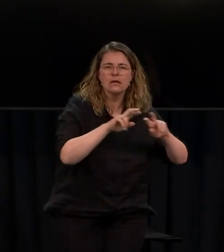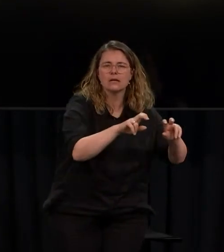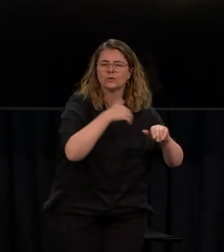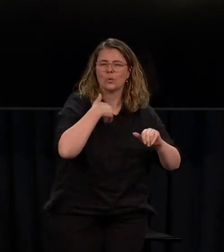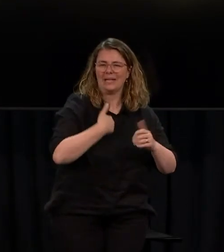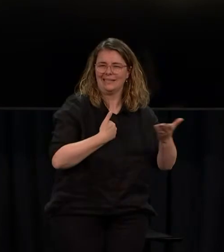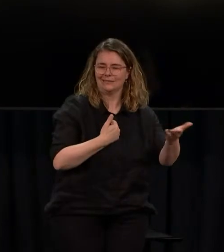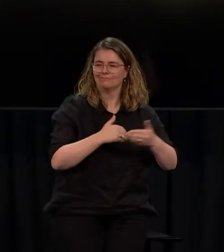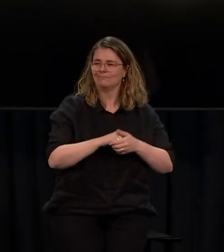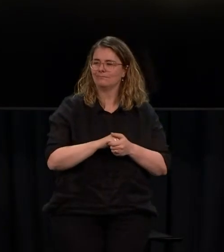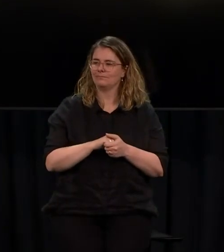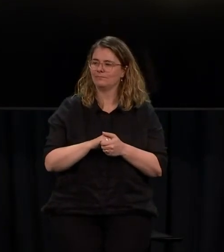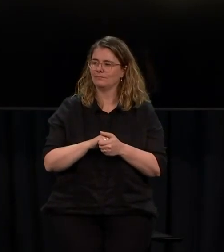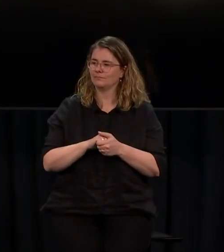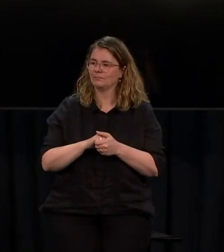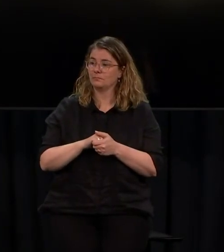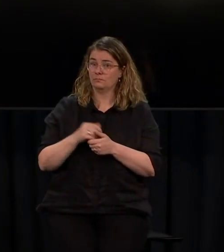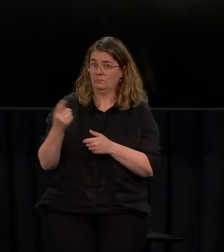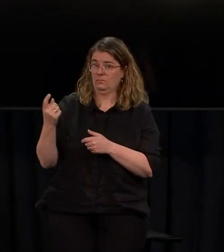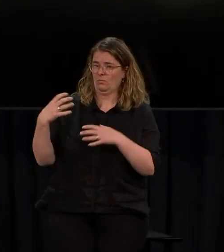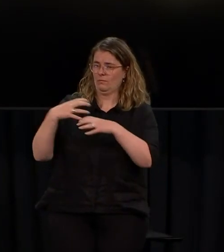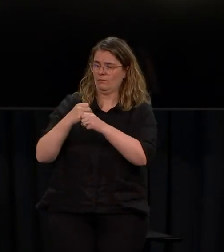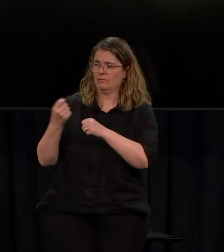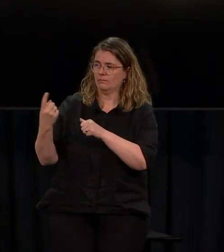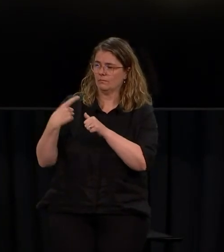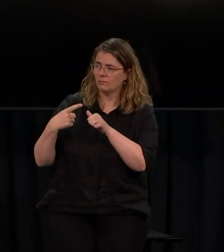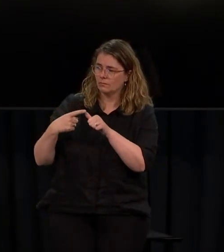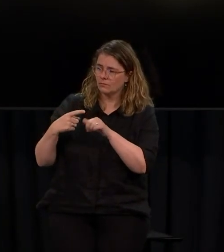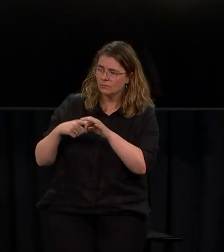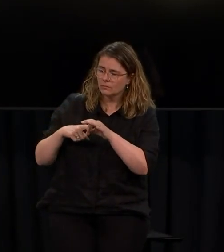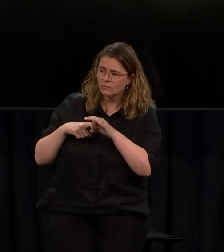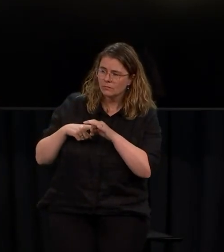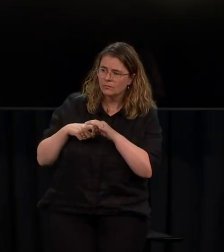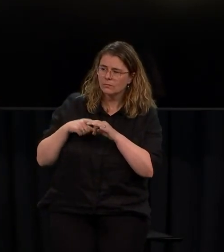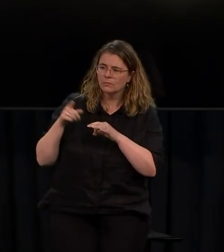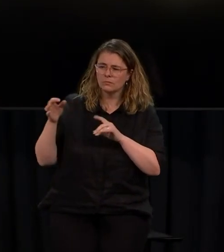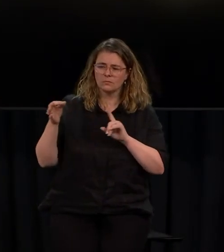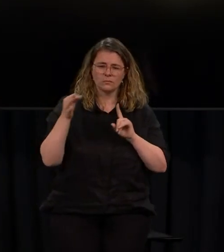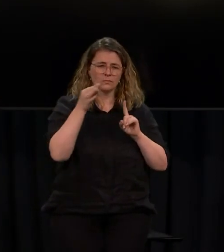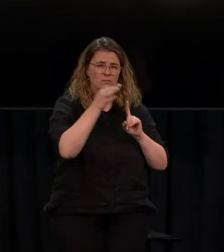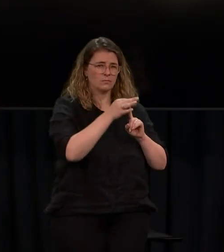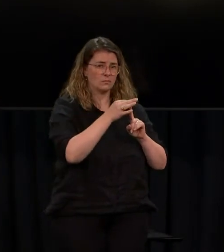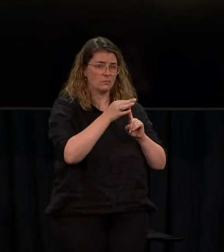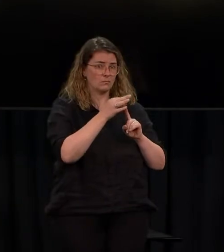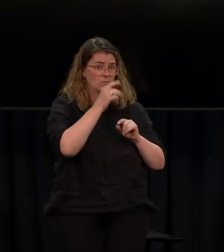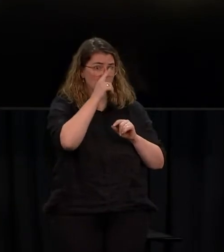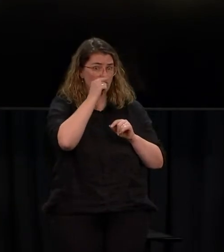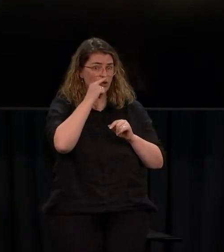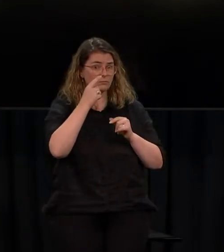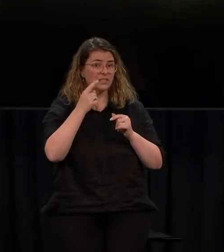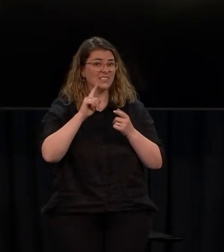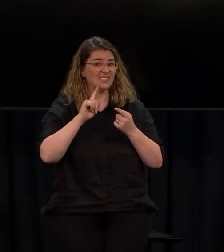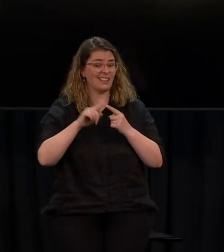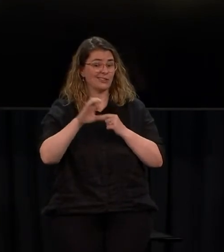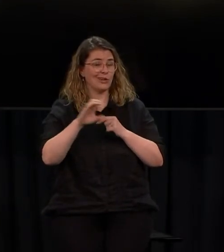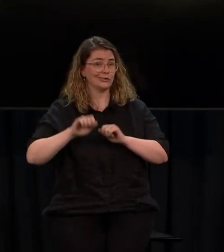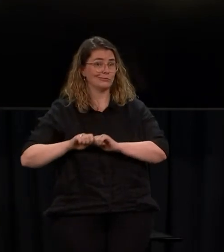Yeah. Are there a school that... I'll let you finish and then I'll come back to Gina. What's the likelihood of there being undetected transmission in